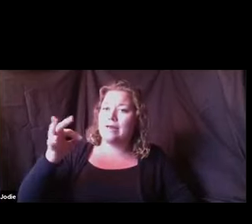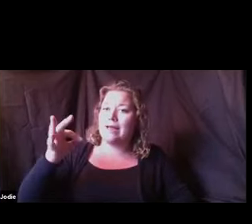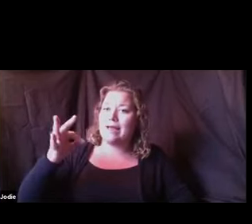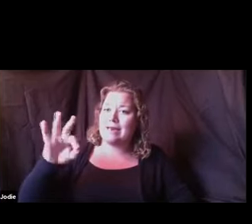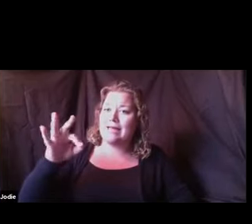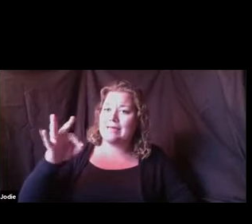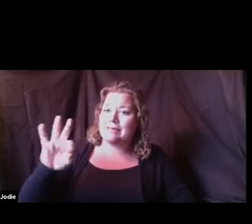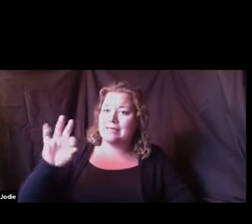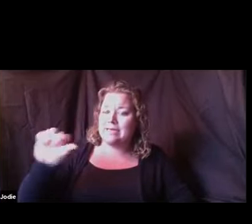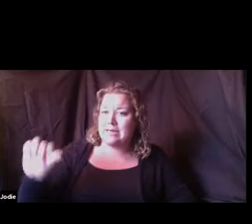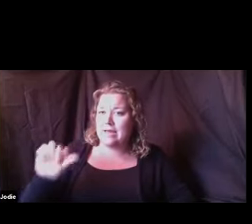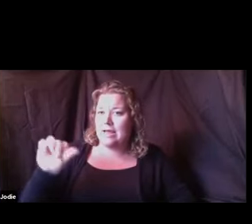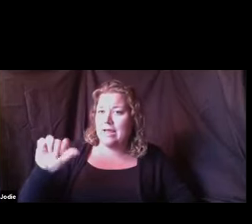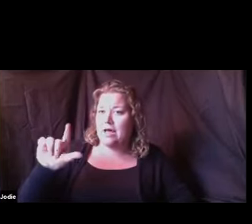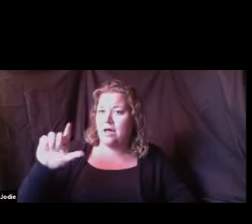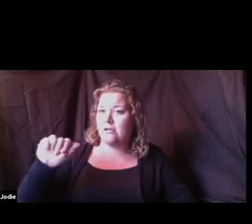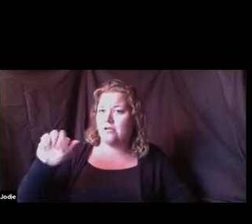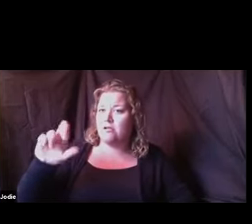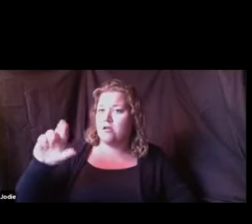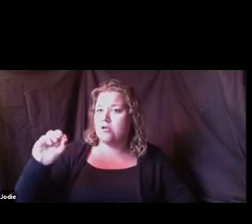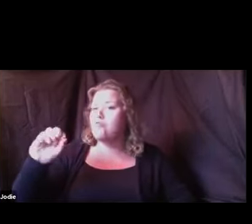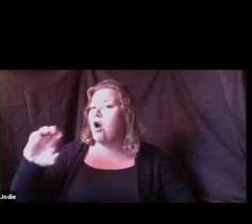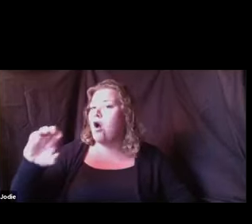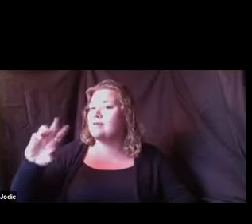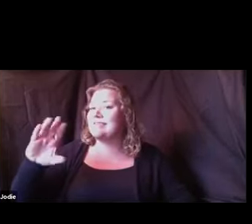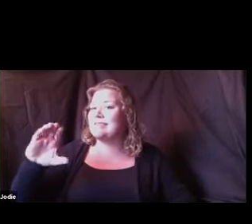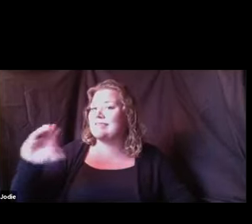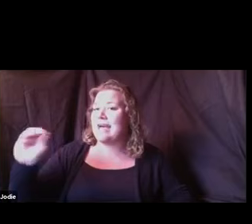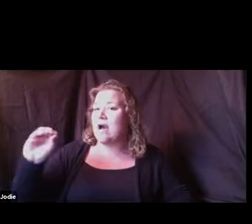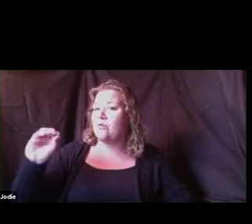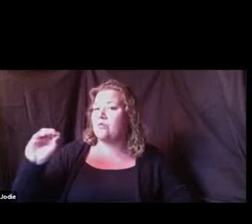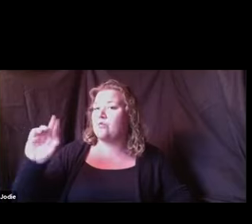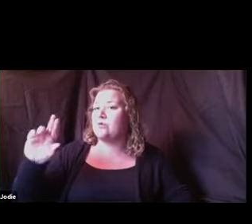COVID-19@lacrossecounty.org. And you can also call us at